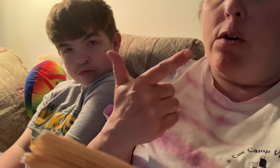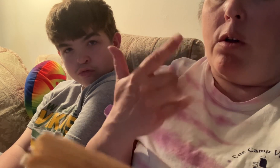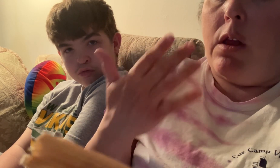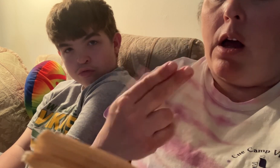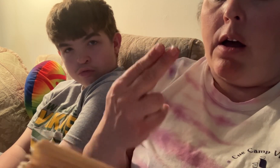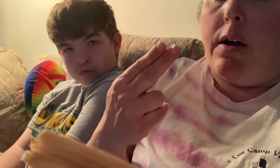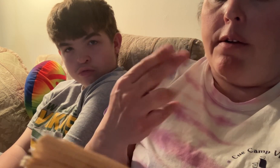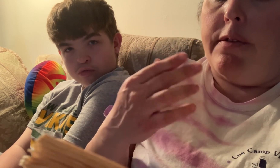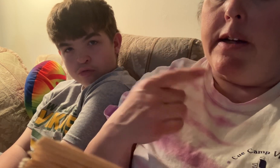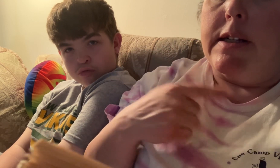full of